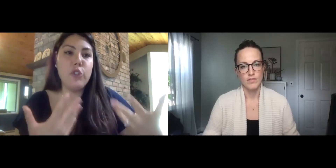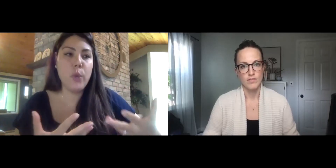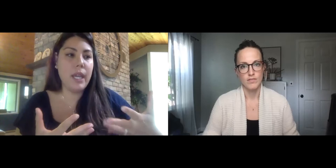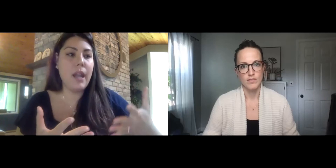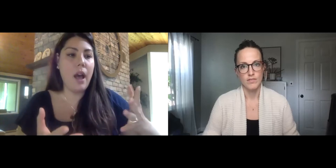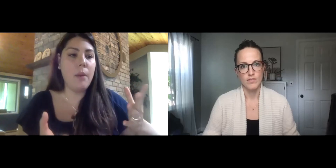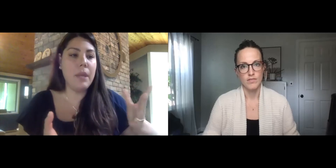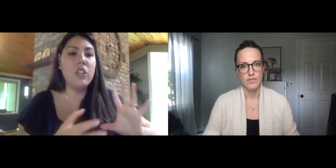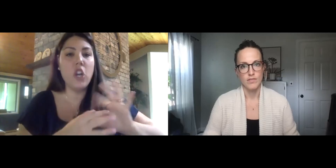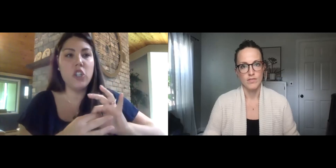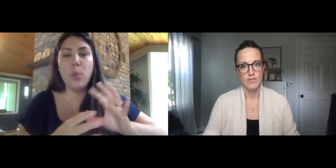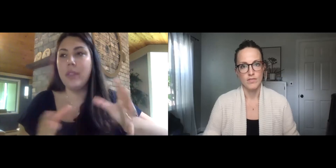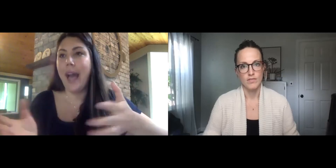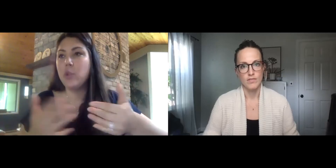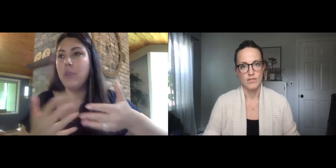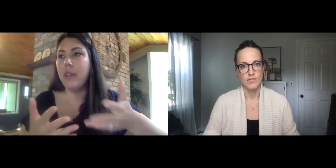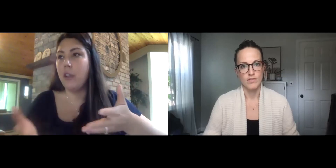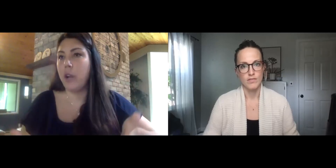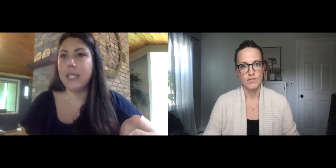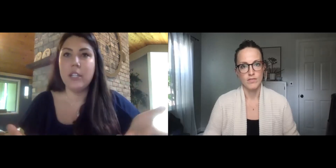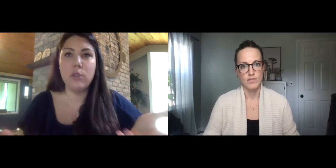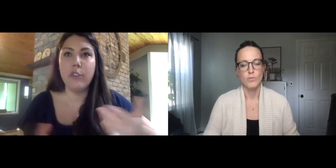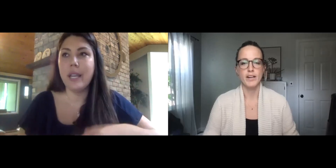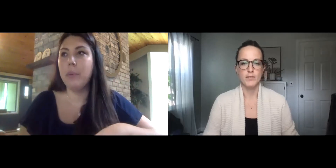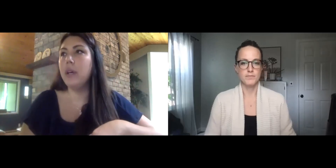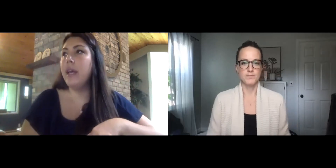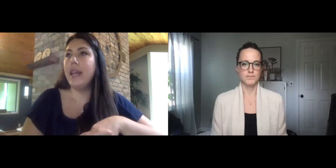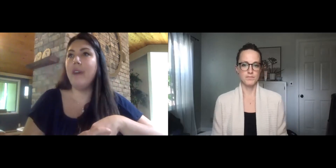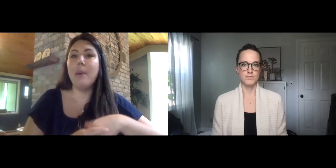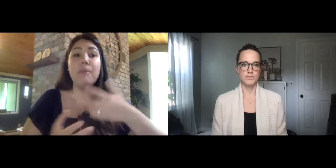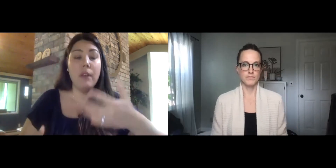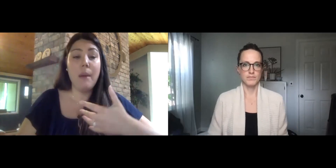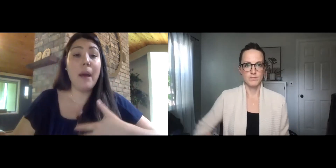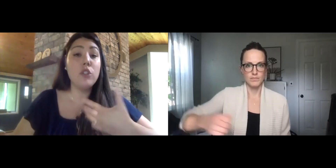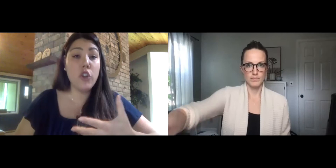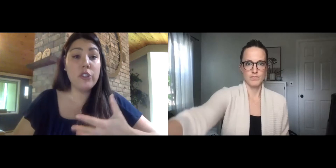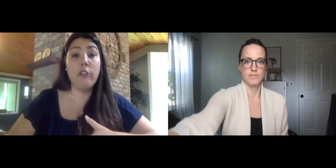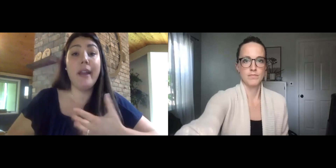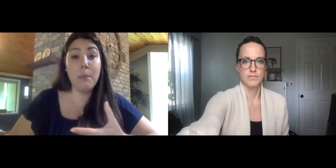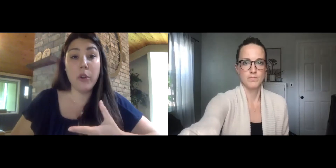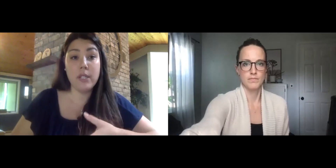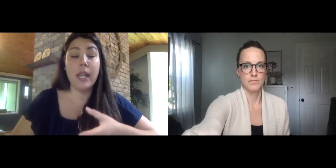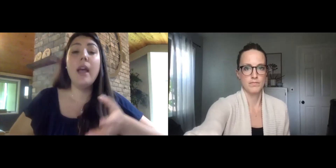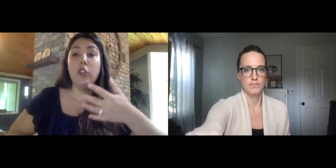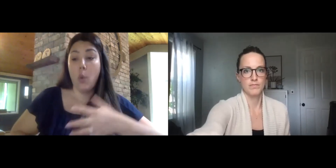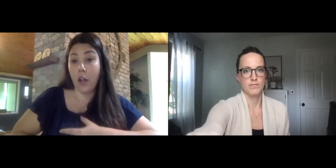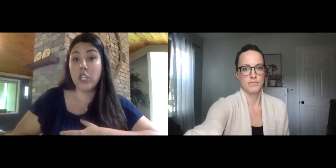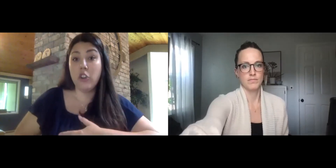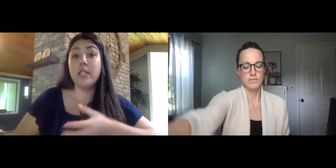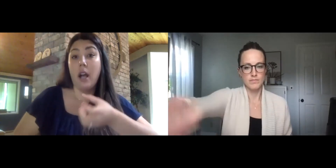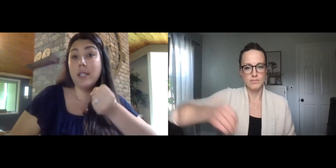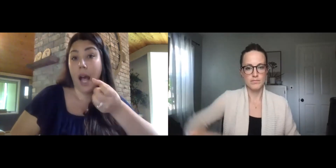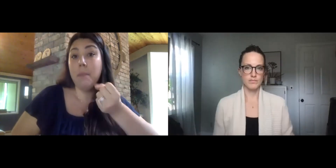if you're doing it in conjunction with the actual thing that you're trying to teach. So for Right. example, if I'm about to nurse her or I am nursing, you know, while